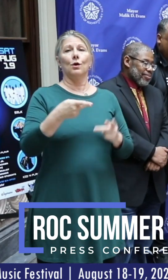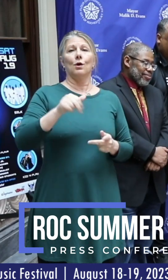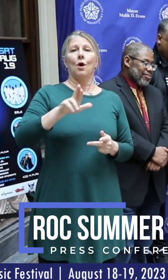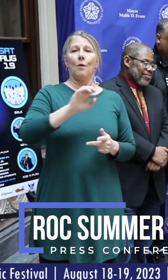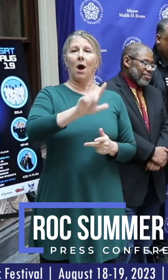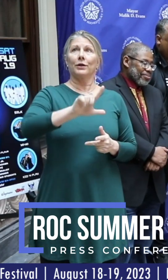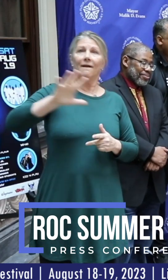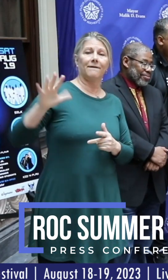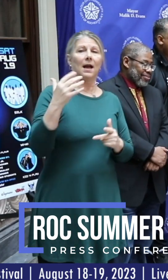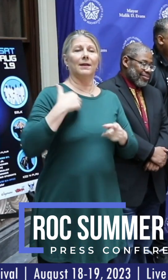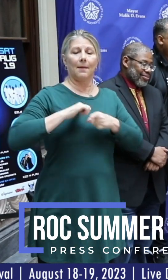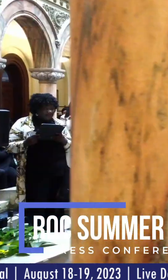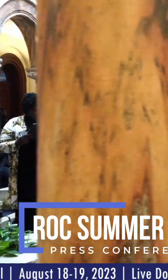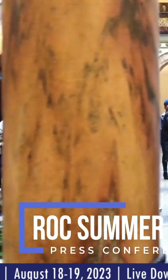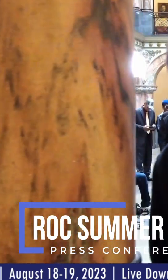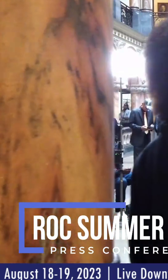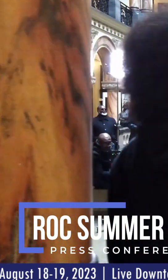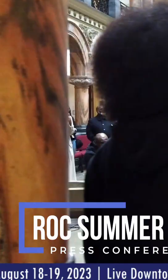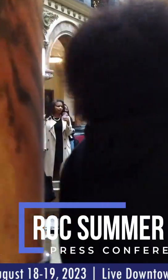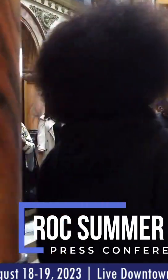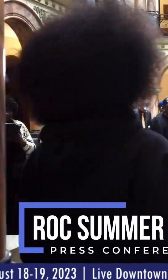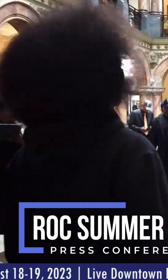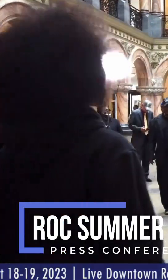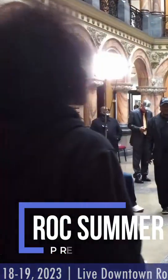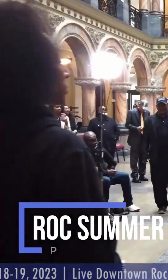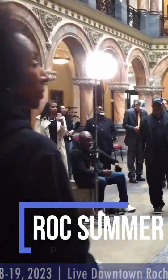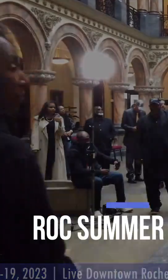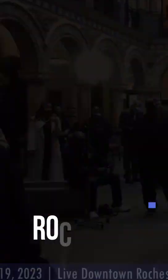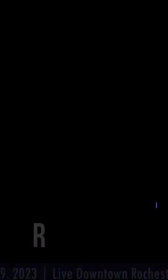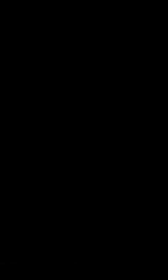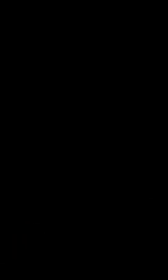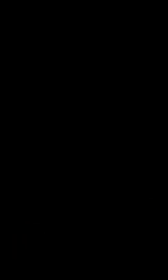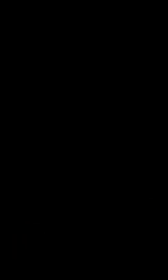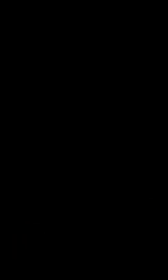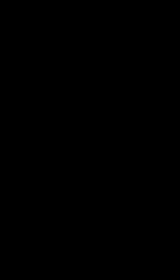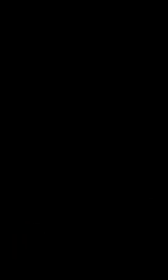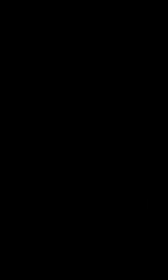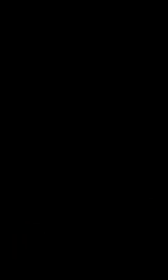dance. Hola, hola, we love Kid and Play. So we are very, very excited about that.